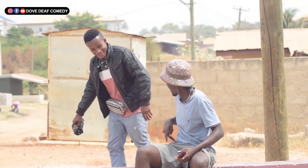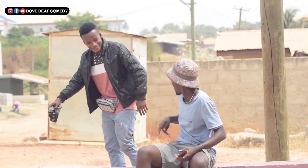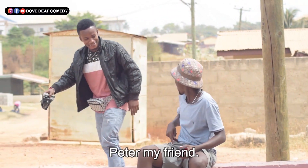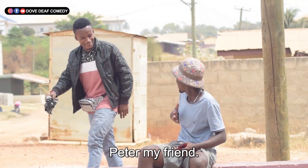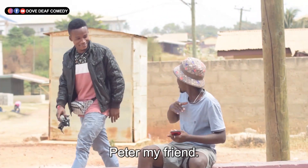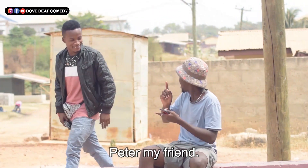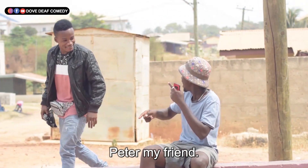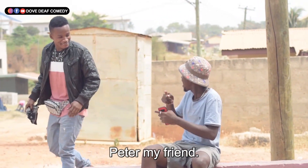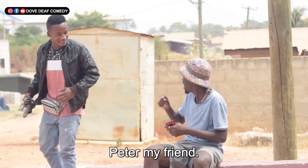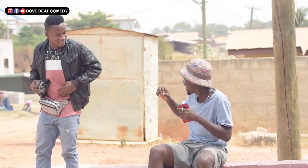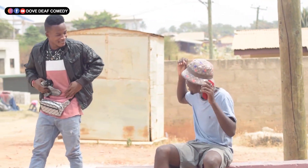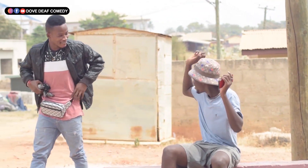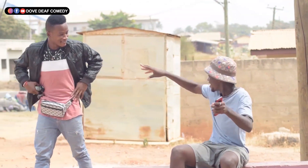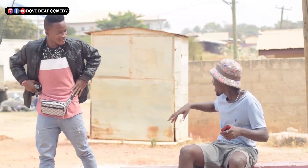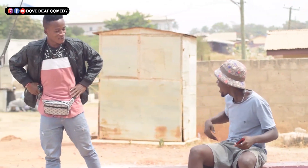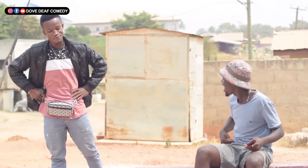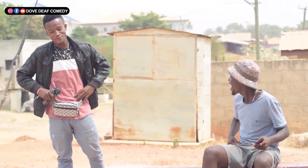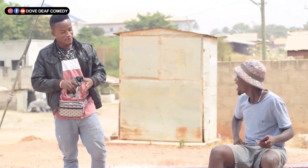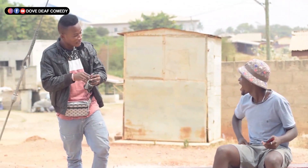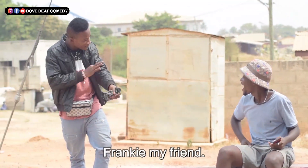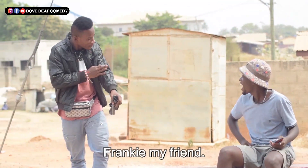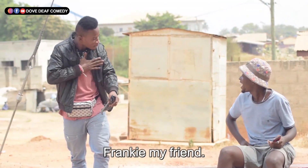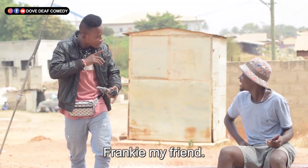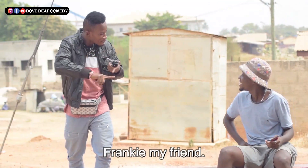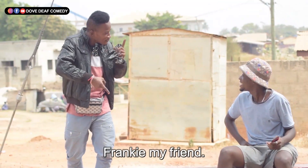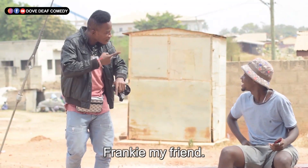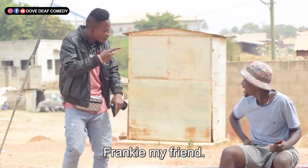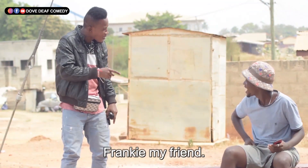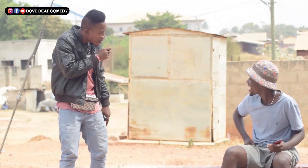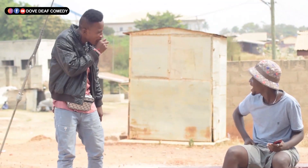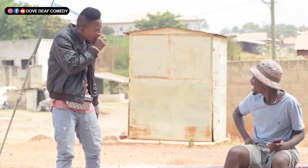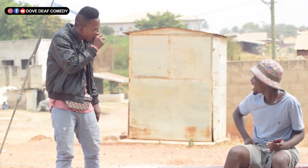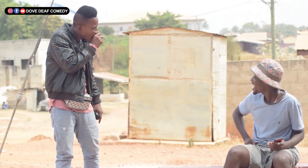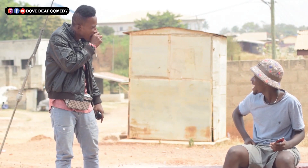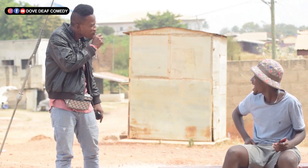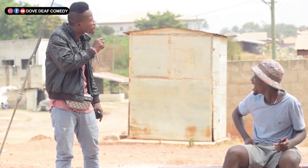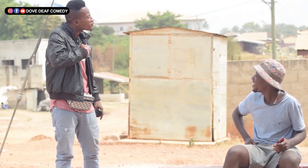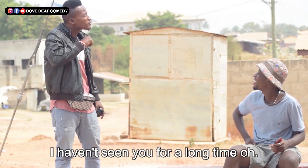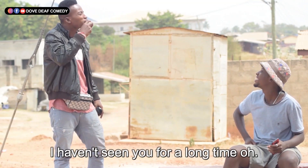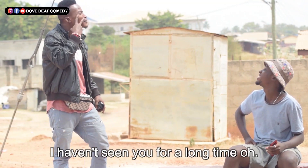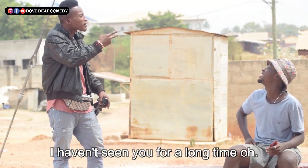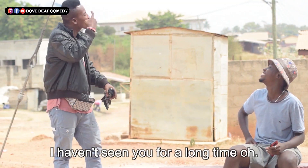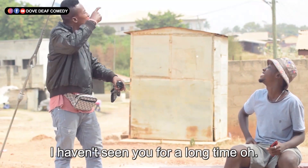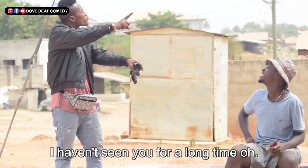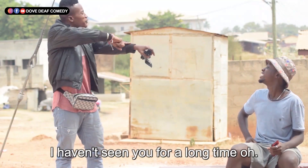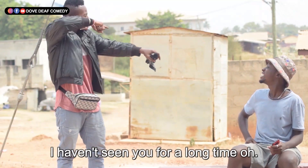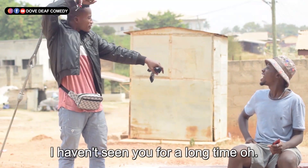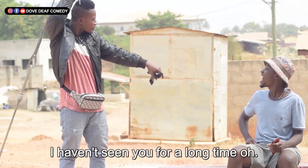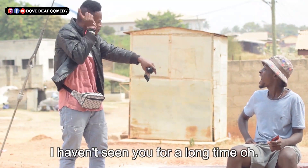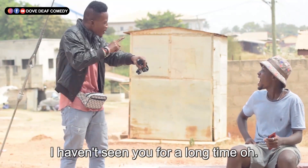Peter, my friend. Frankie, my friend. I haven't seen you for a long time,